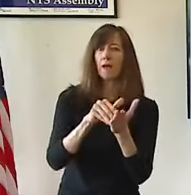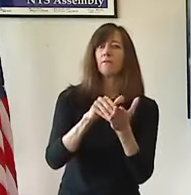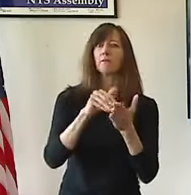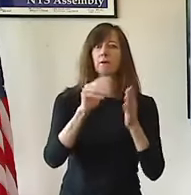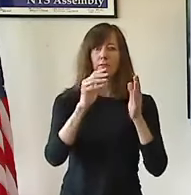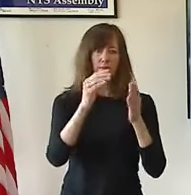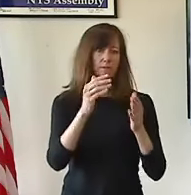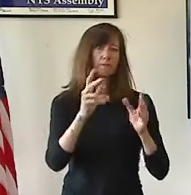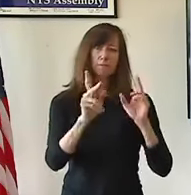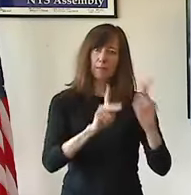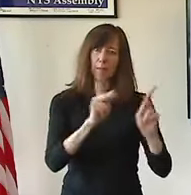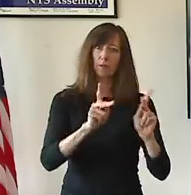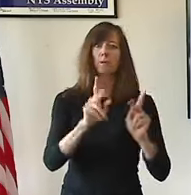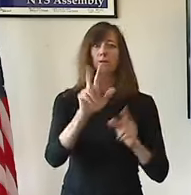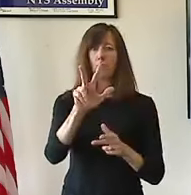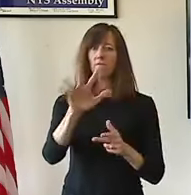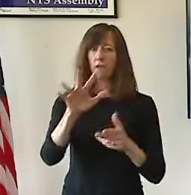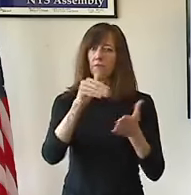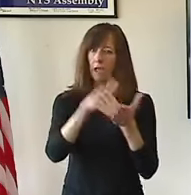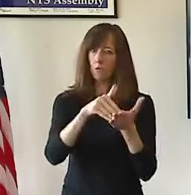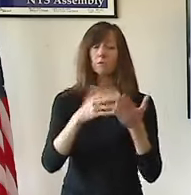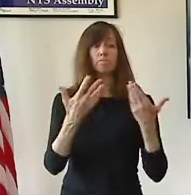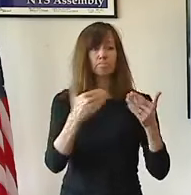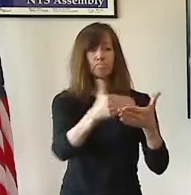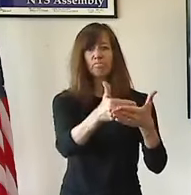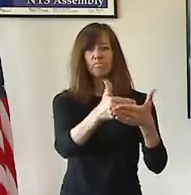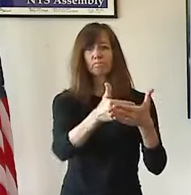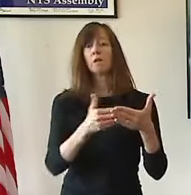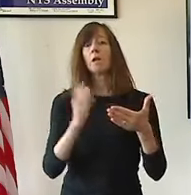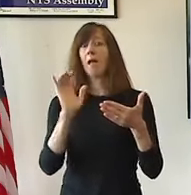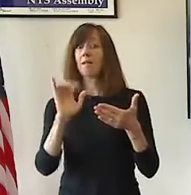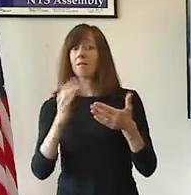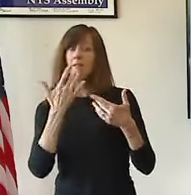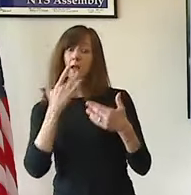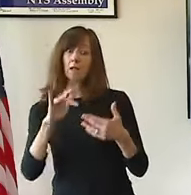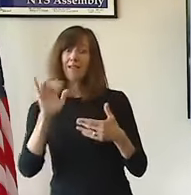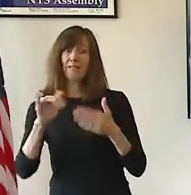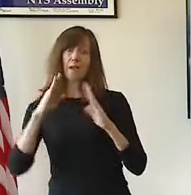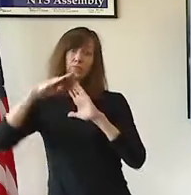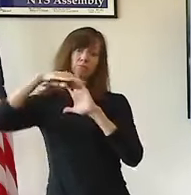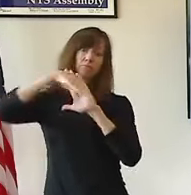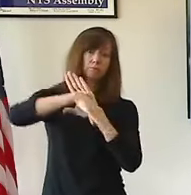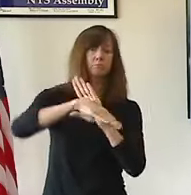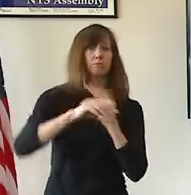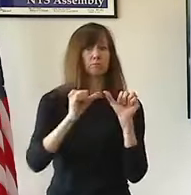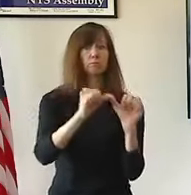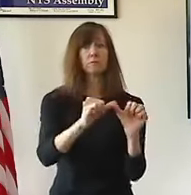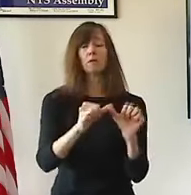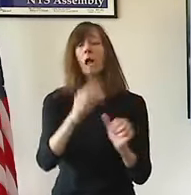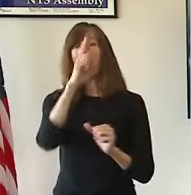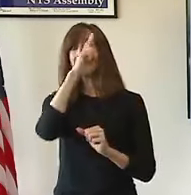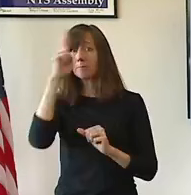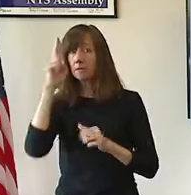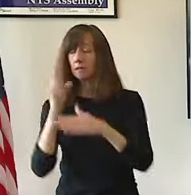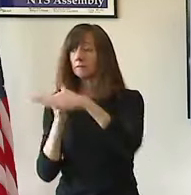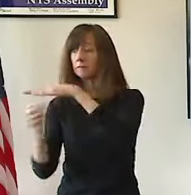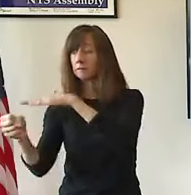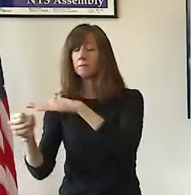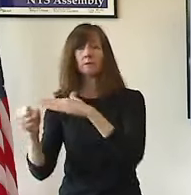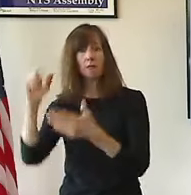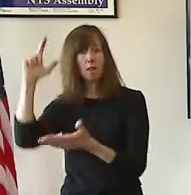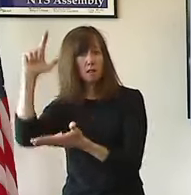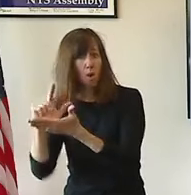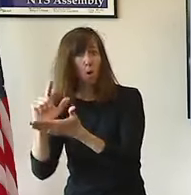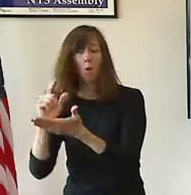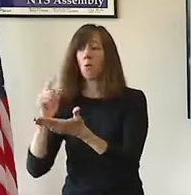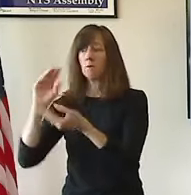Thankfully, that transmission rate has been on a steady decline. Hospitalizations are at the lowest point we've seen since really